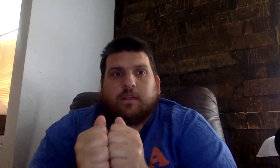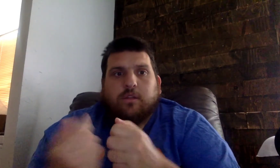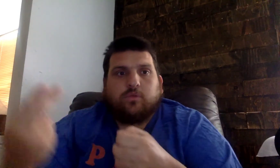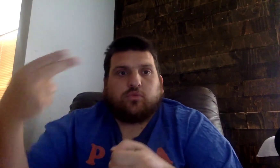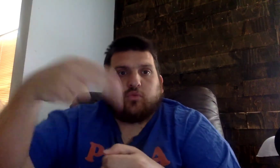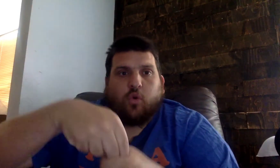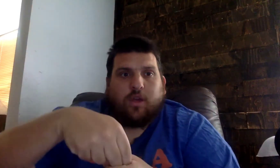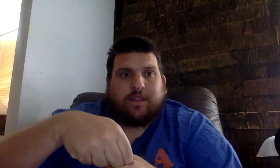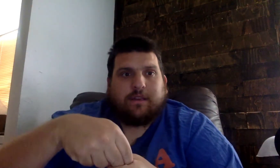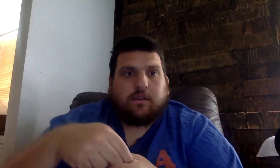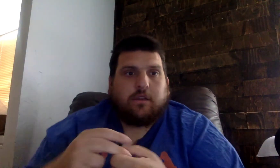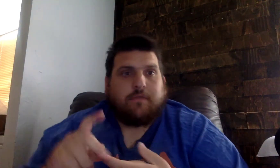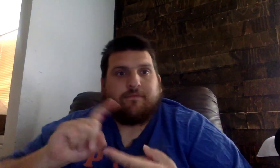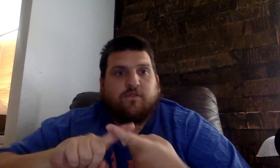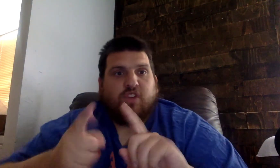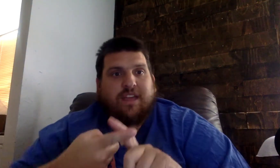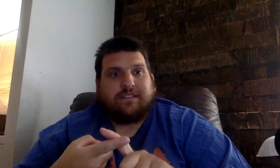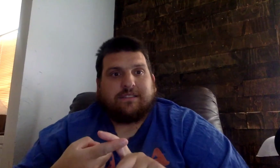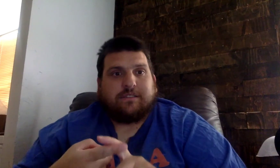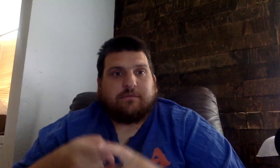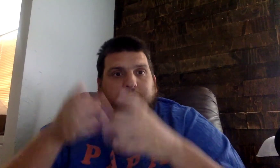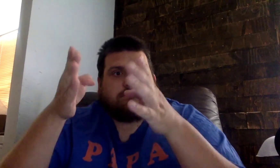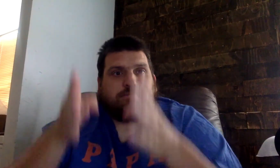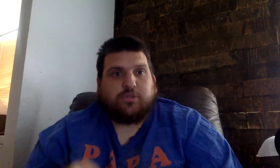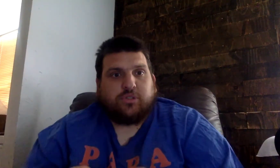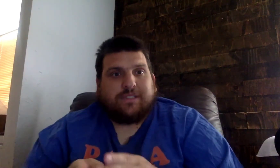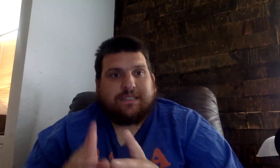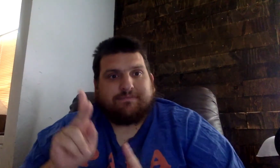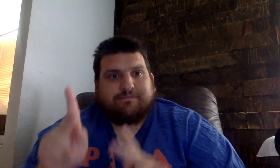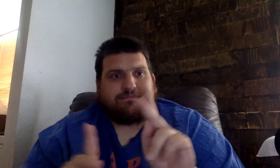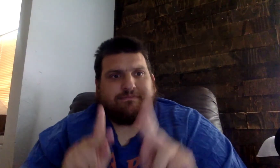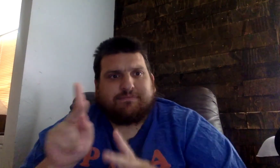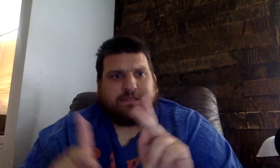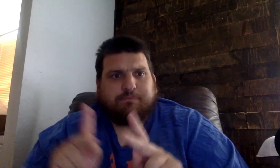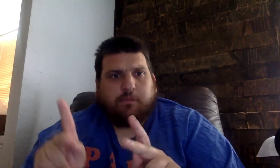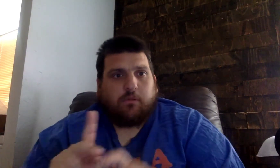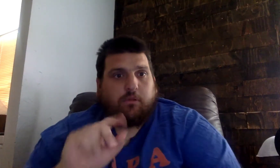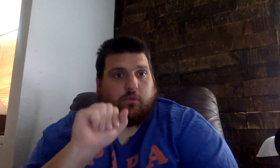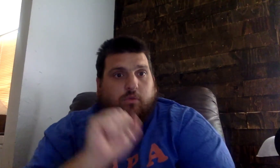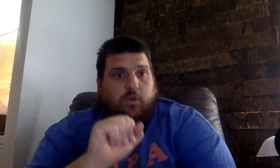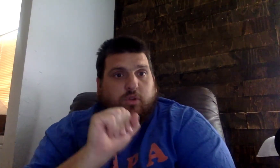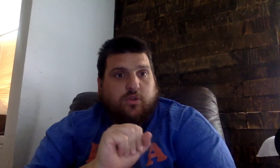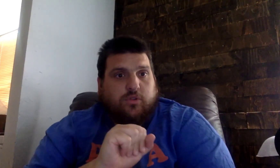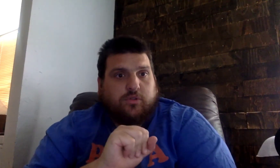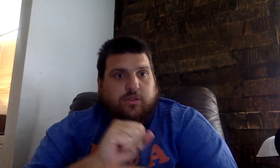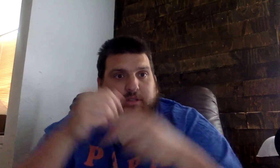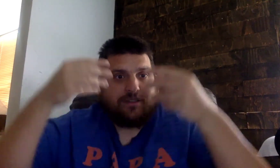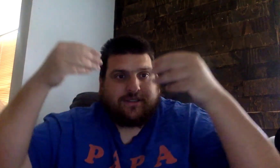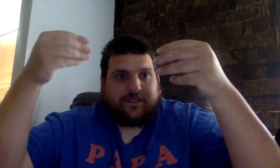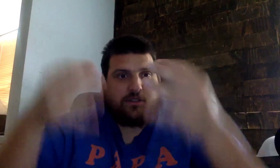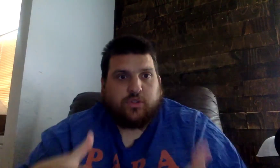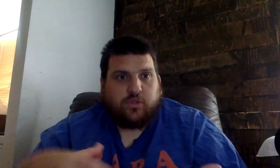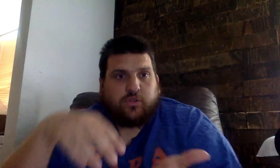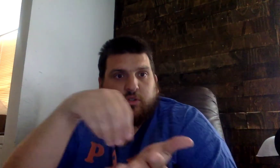with, join, friend, person, people, worker,